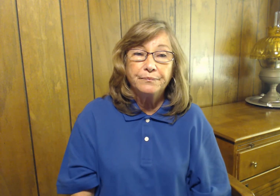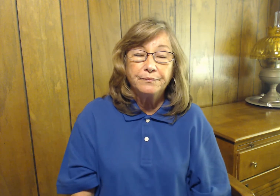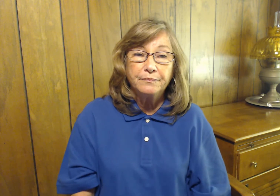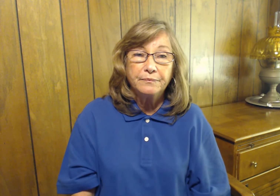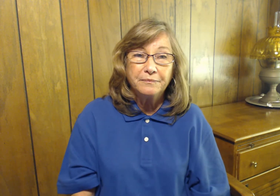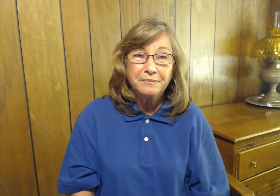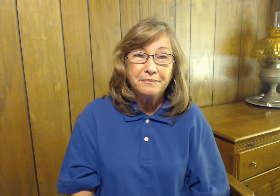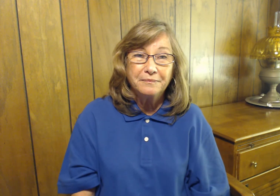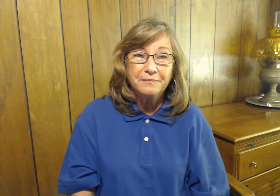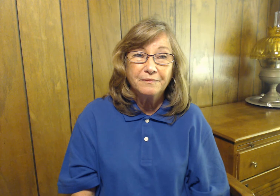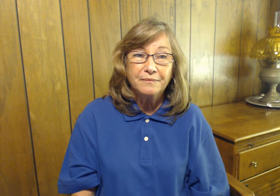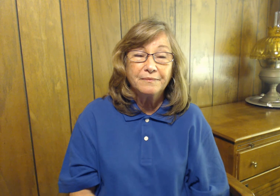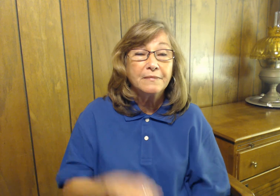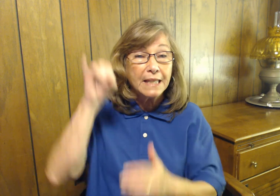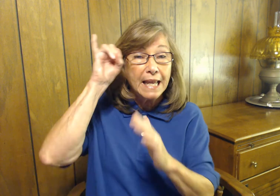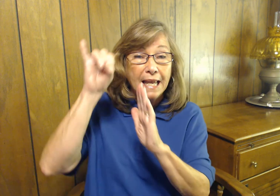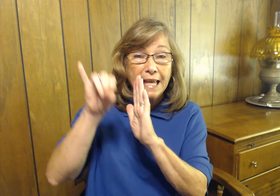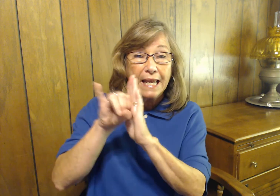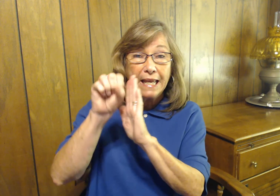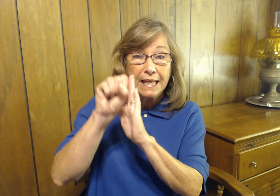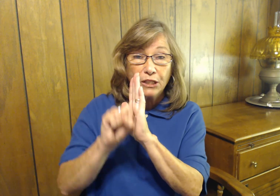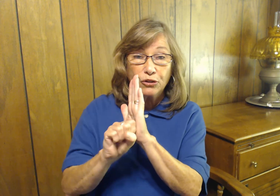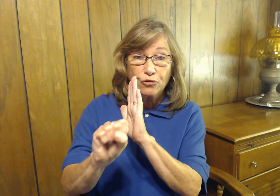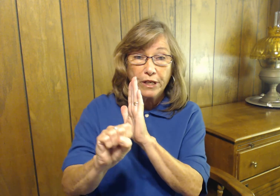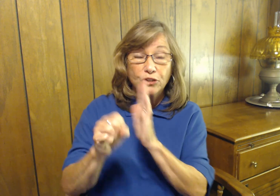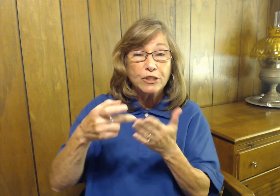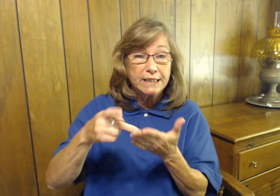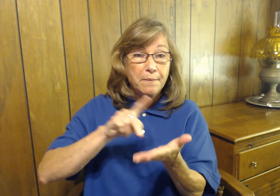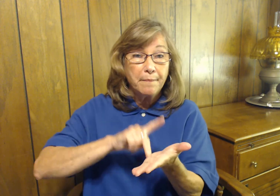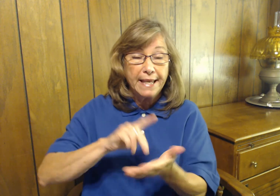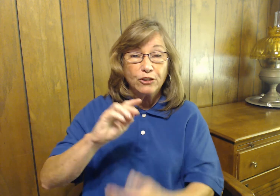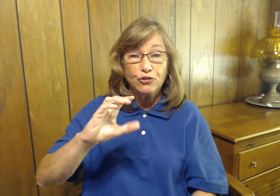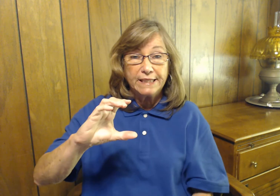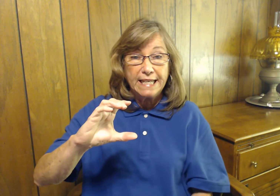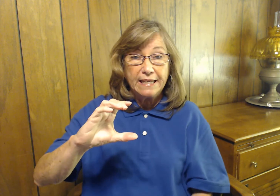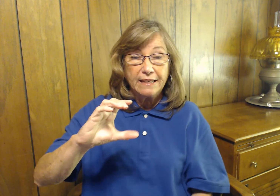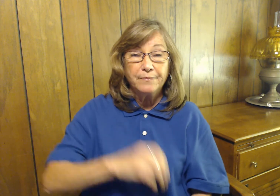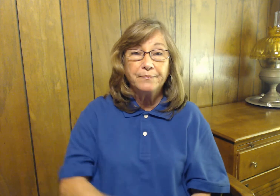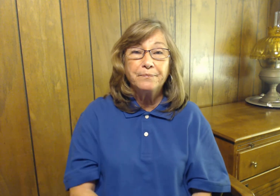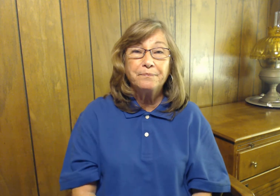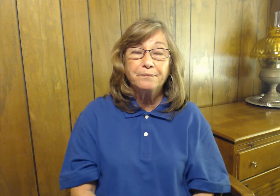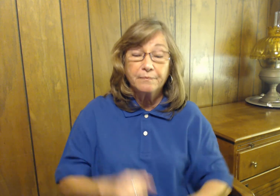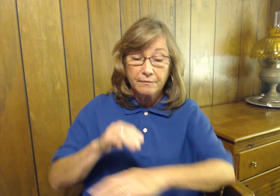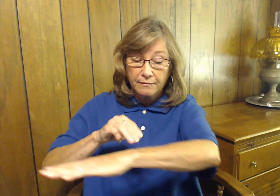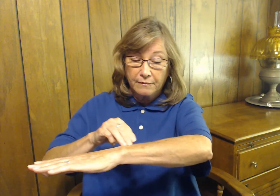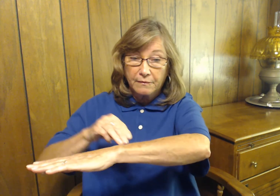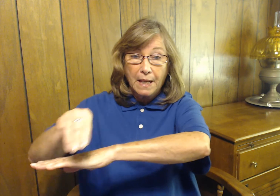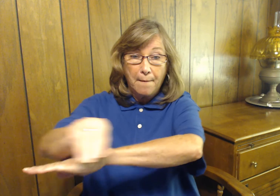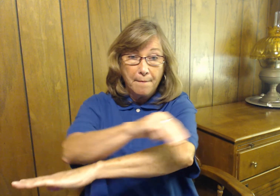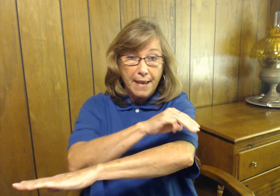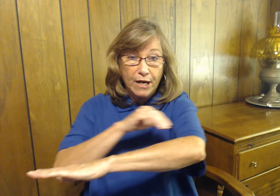illustrations page C meadow meadow